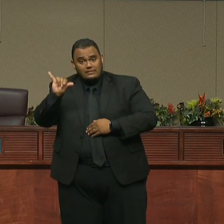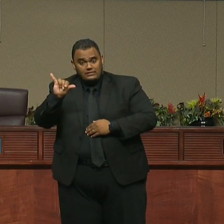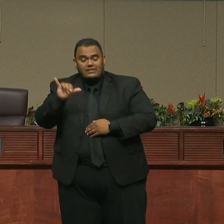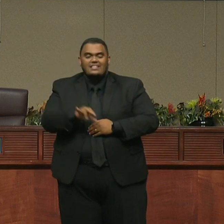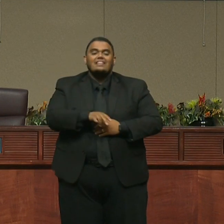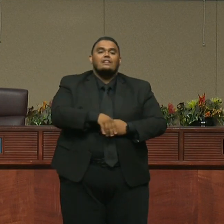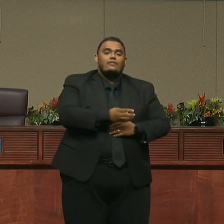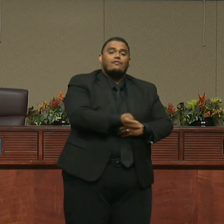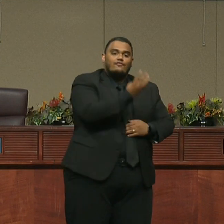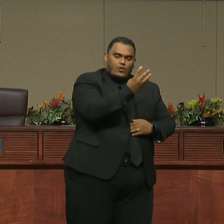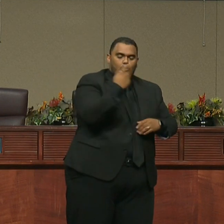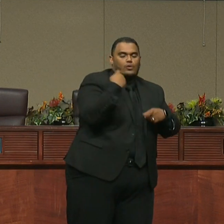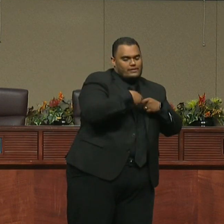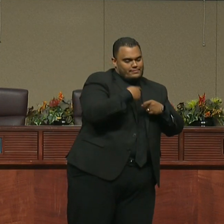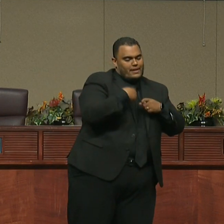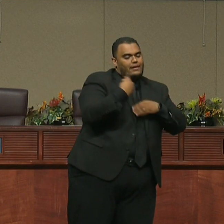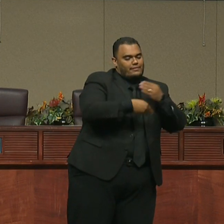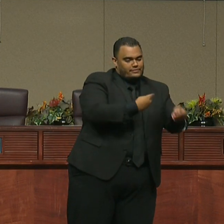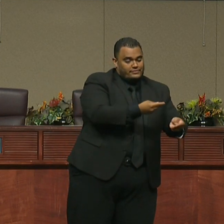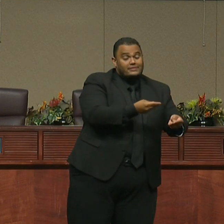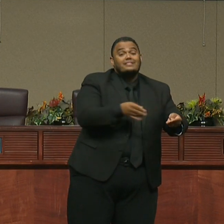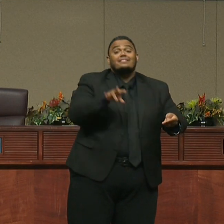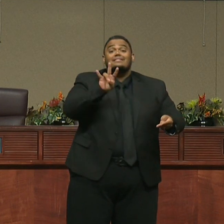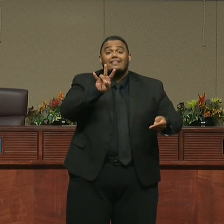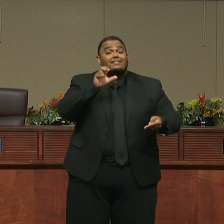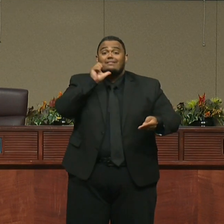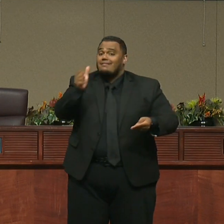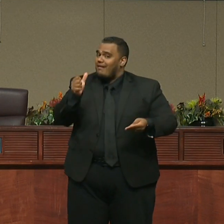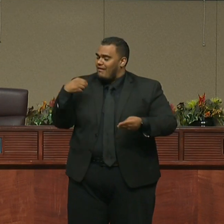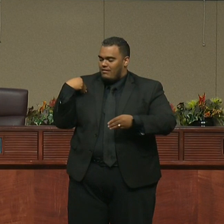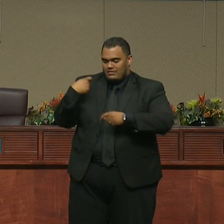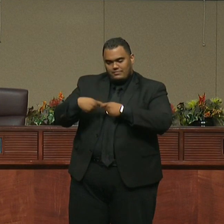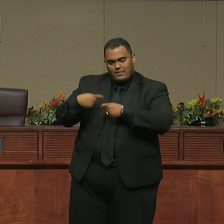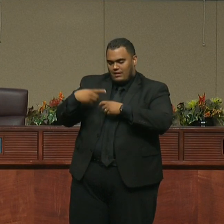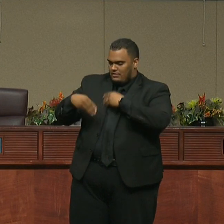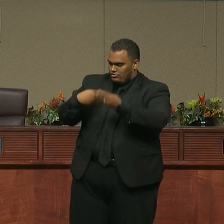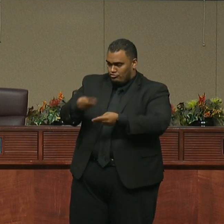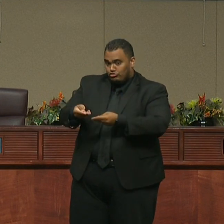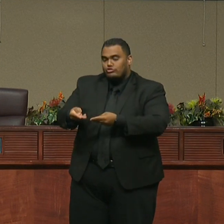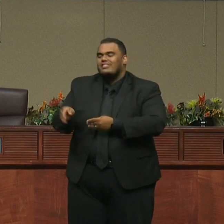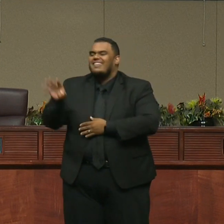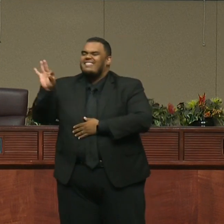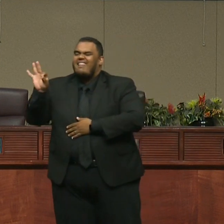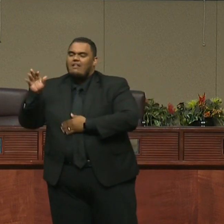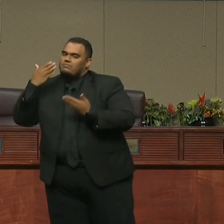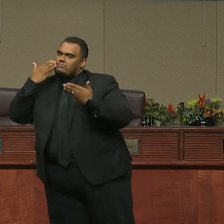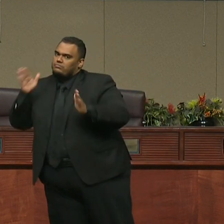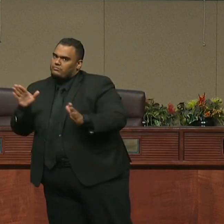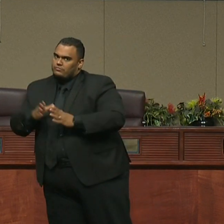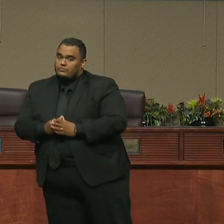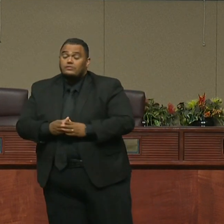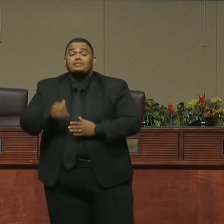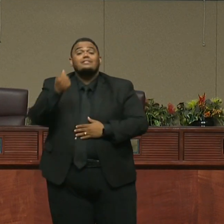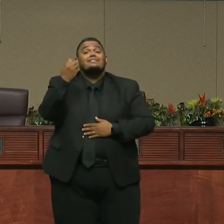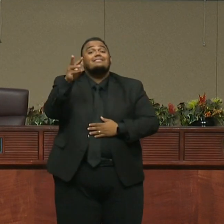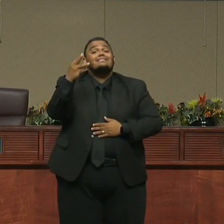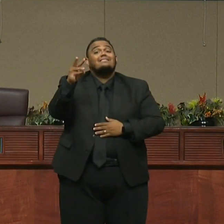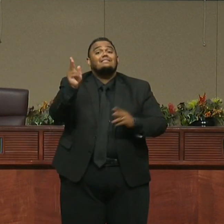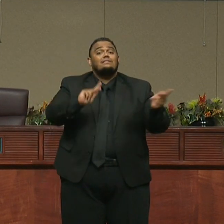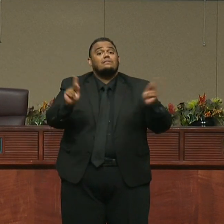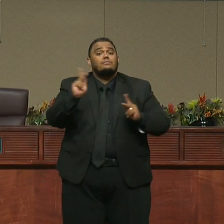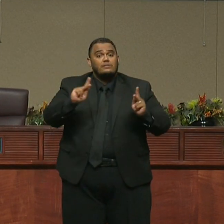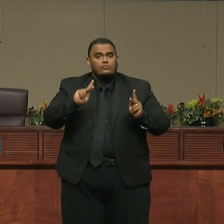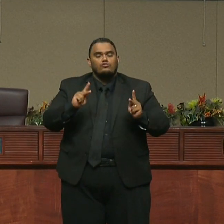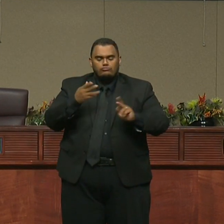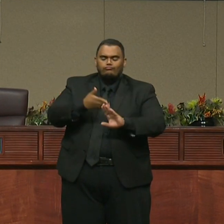and 9 that we don't know yet. 16 of those had pre-existing condition. 1 person